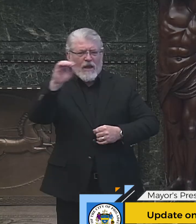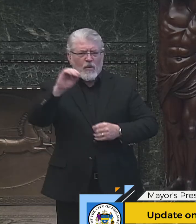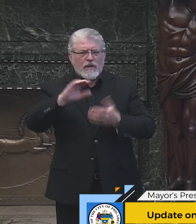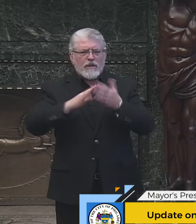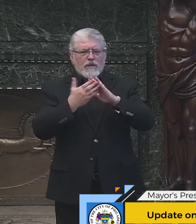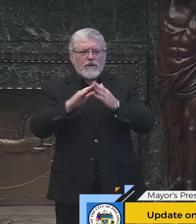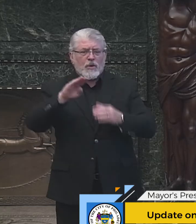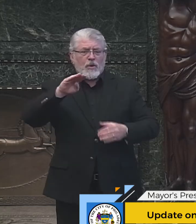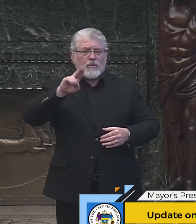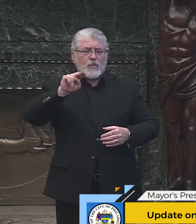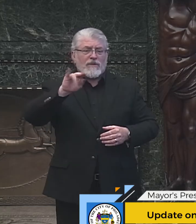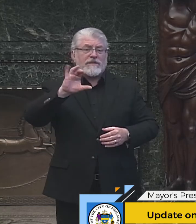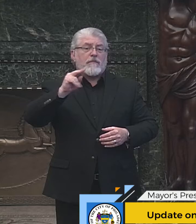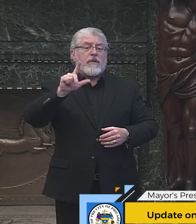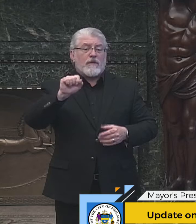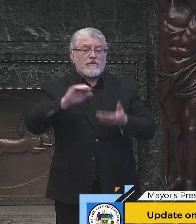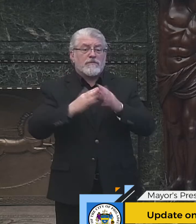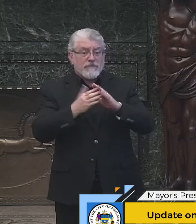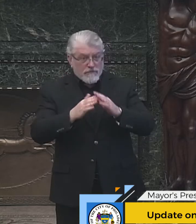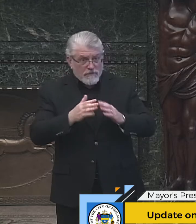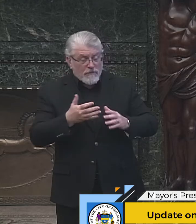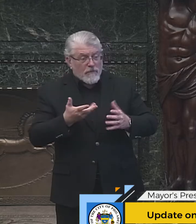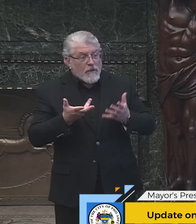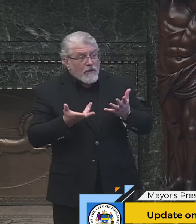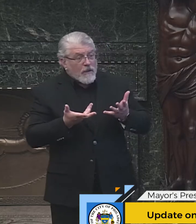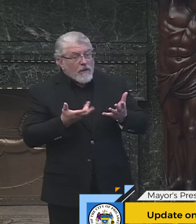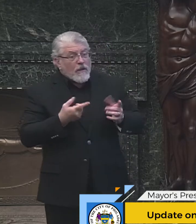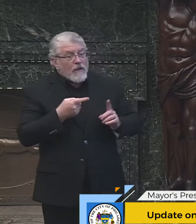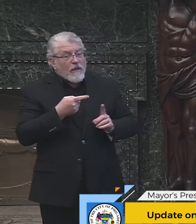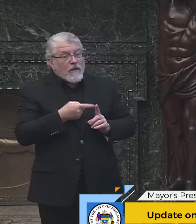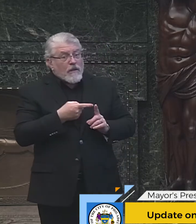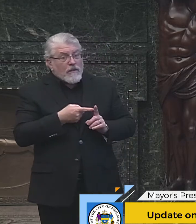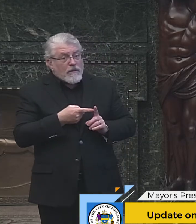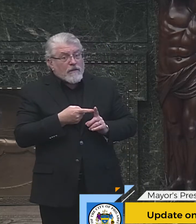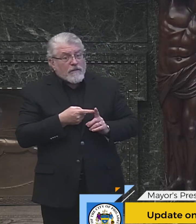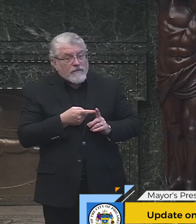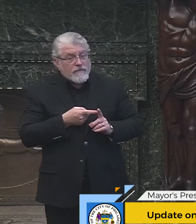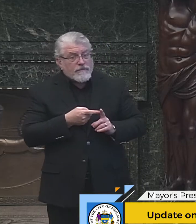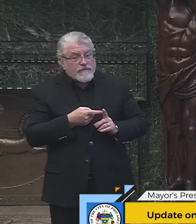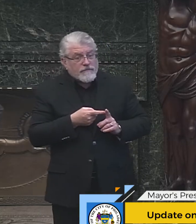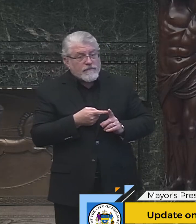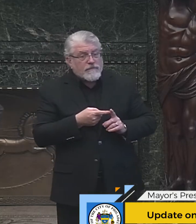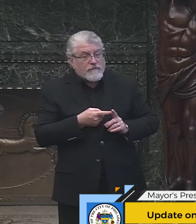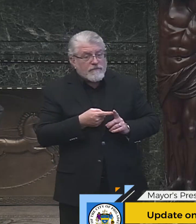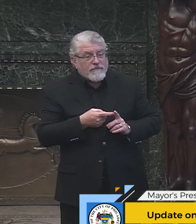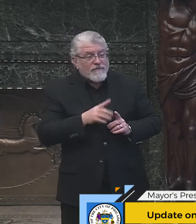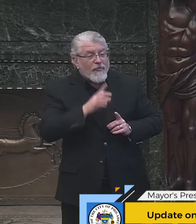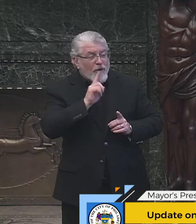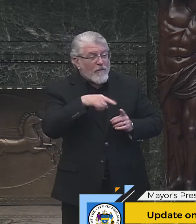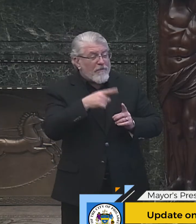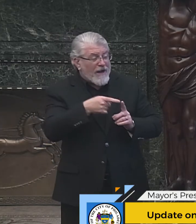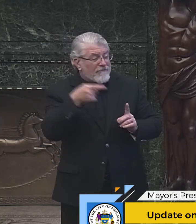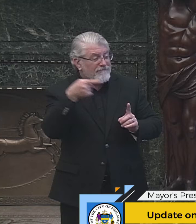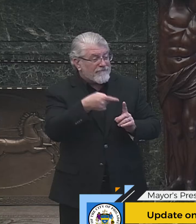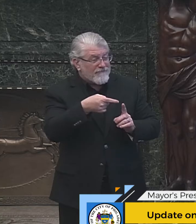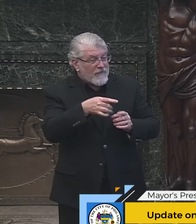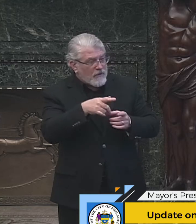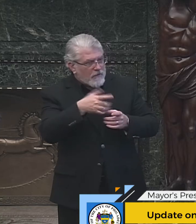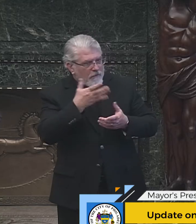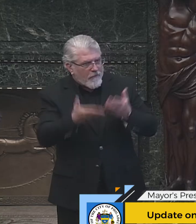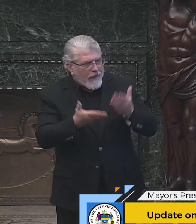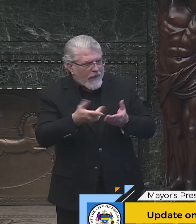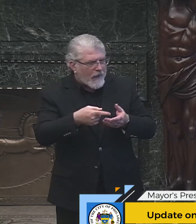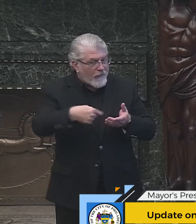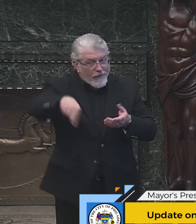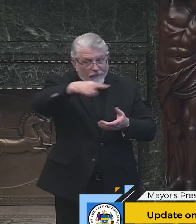moving back or postponing the April 28th primary? Has anyone gotten to anyone about that in